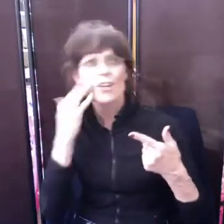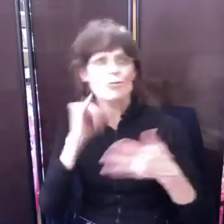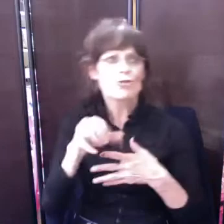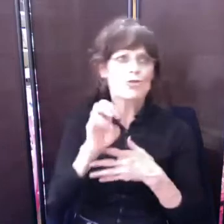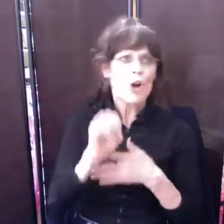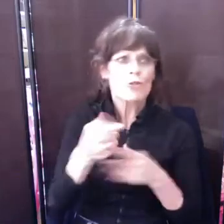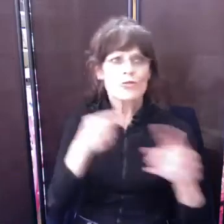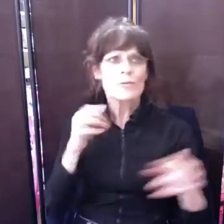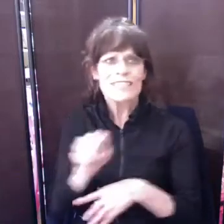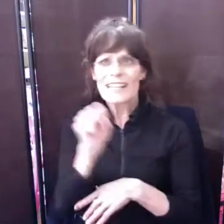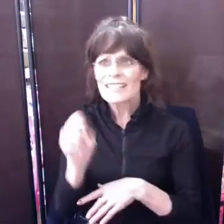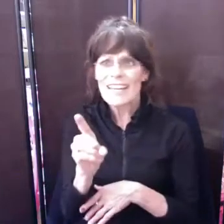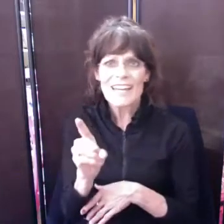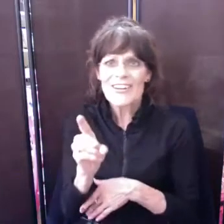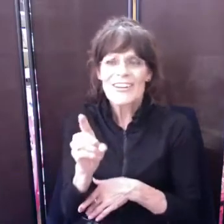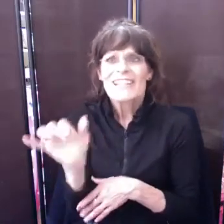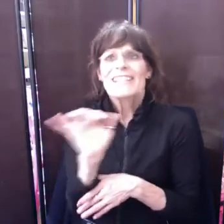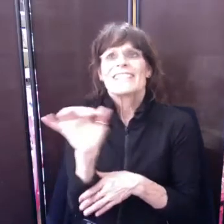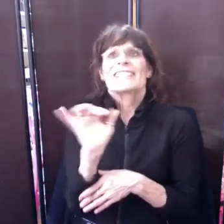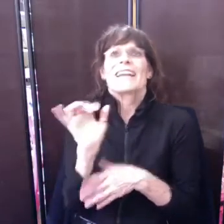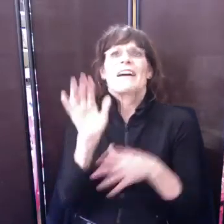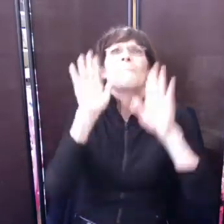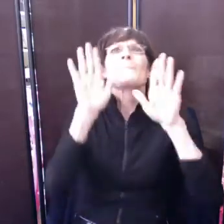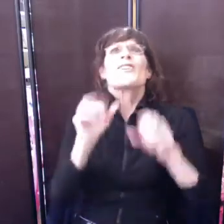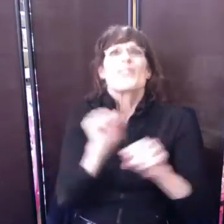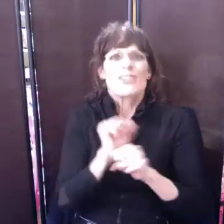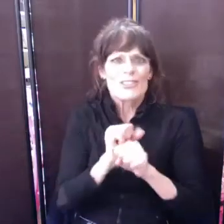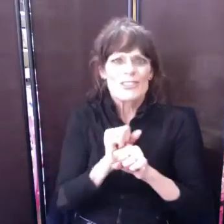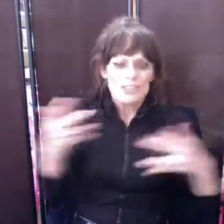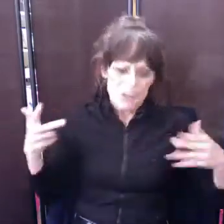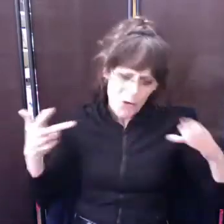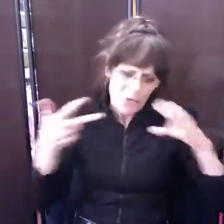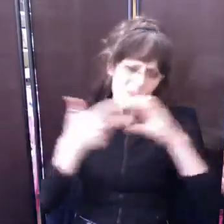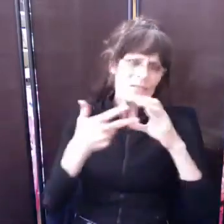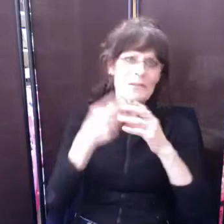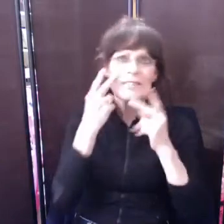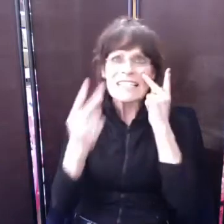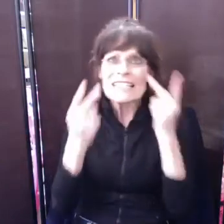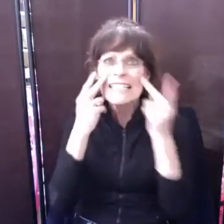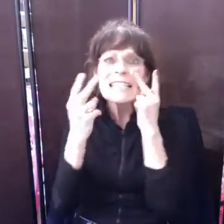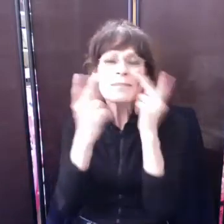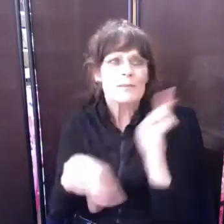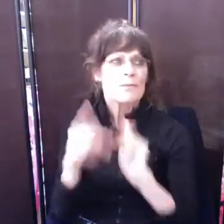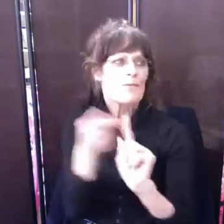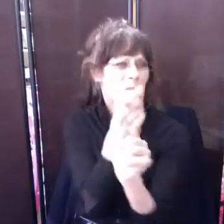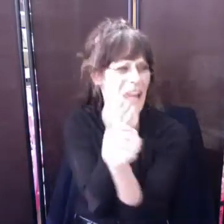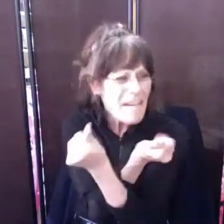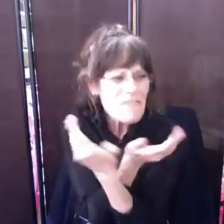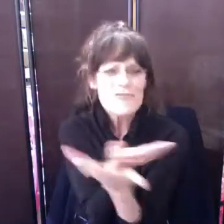I mean, it's like a miracle to be able to go to these meetings and see people from everywhere, you know, that you don't get to